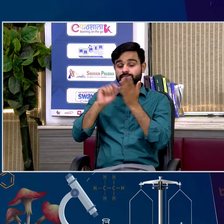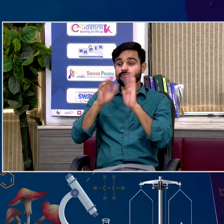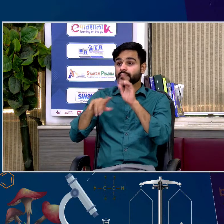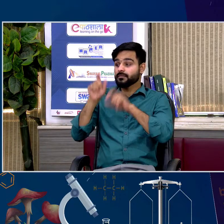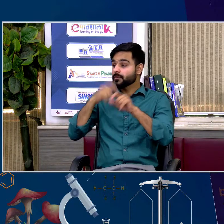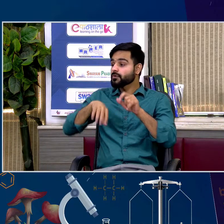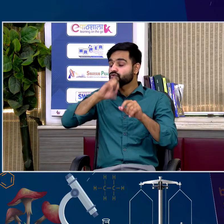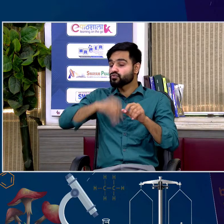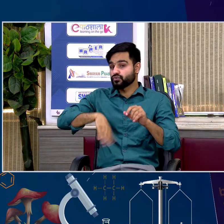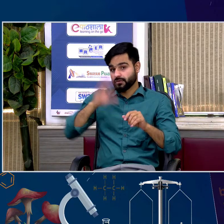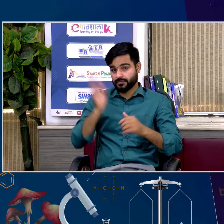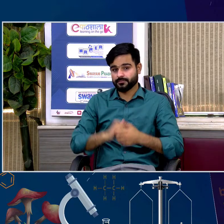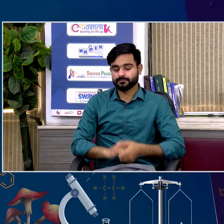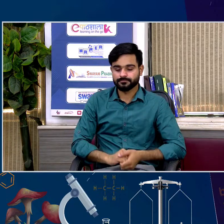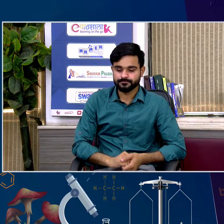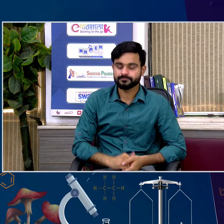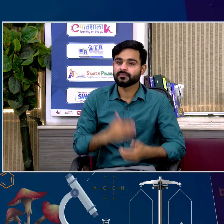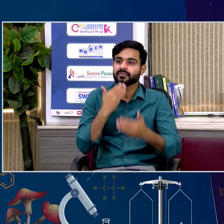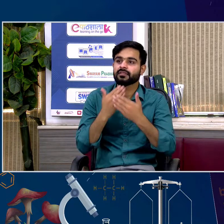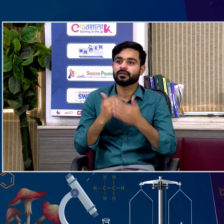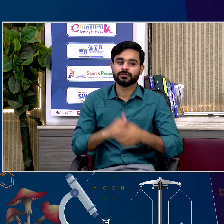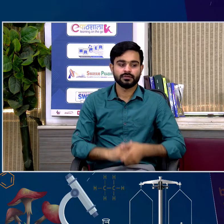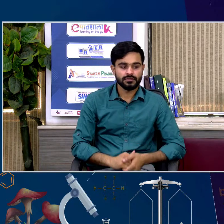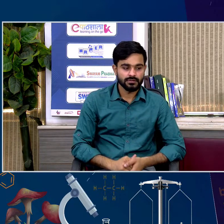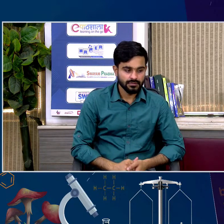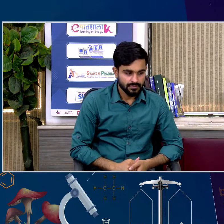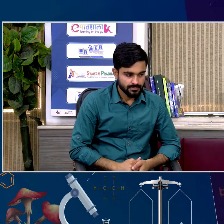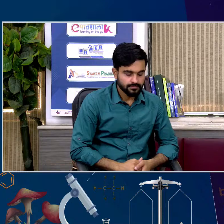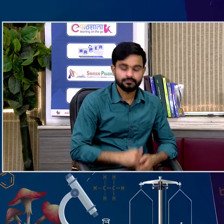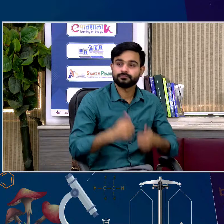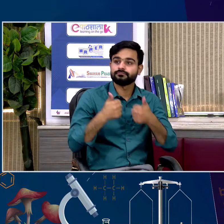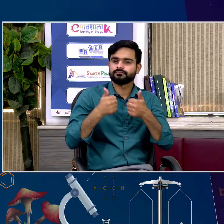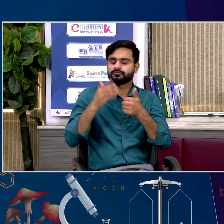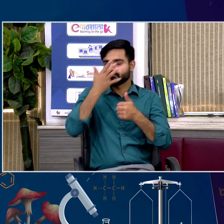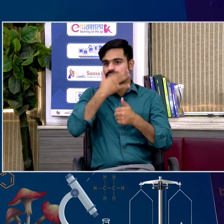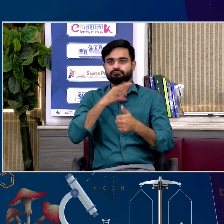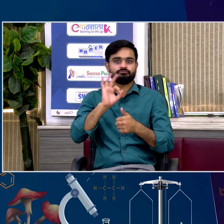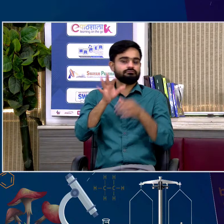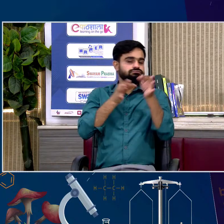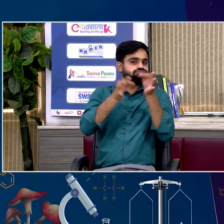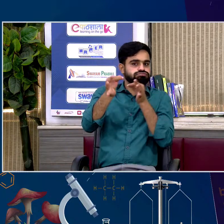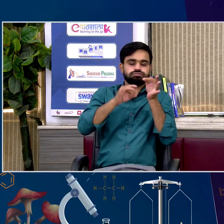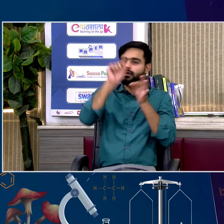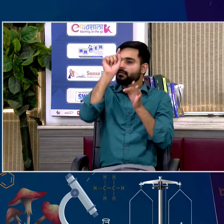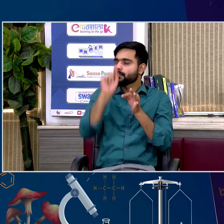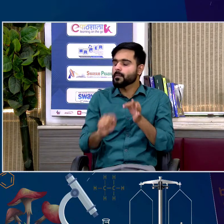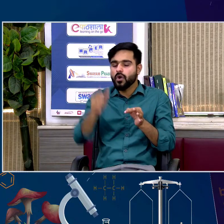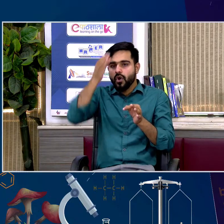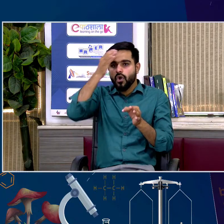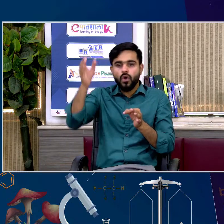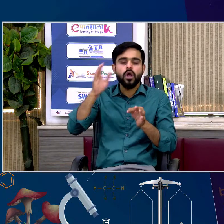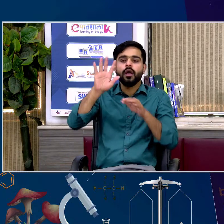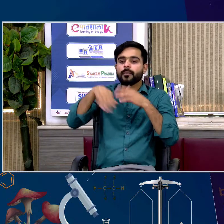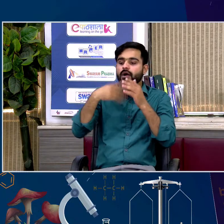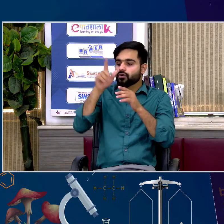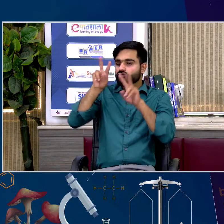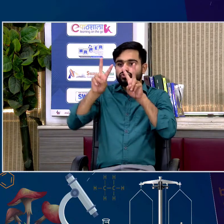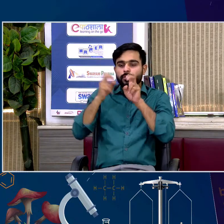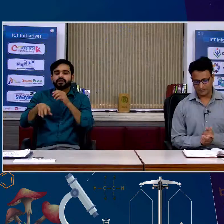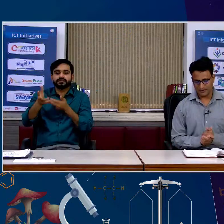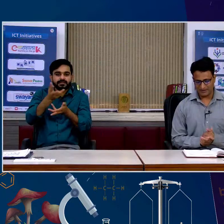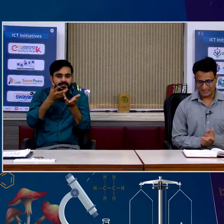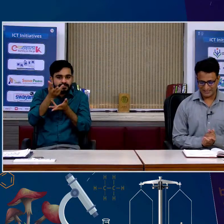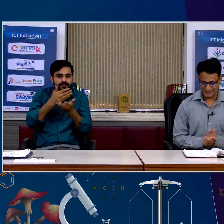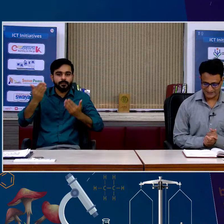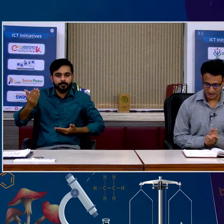be unfolded. Thank you. Right. How beautifully you have explained all the concept about this topic, what we are discussing